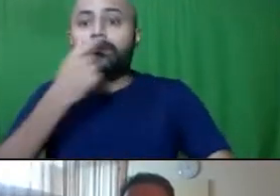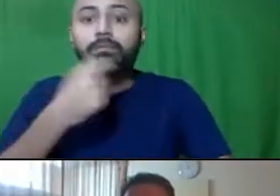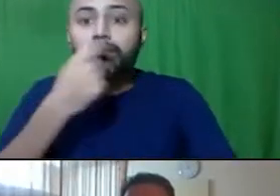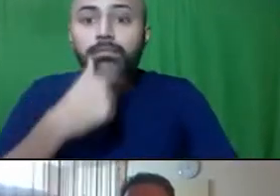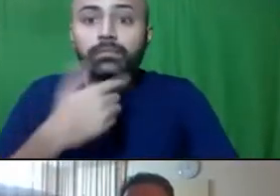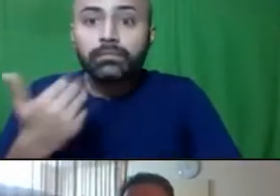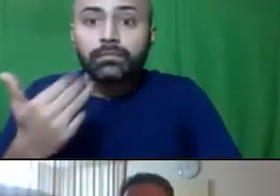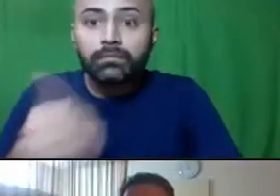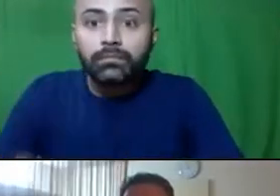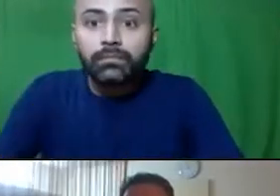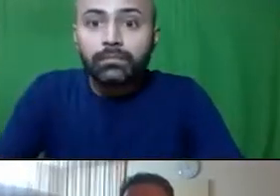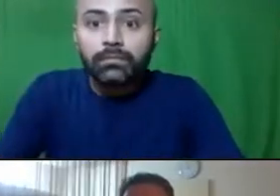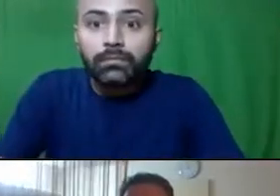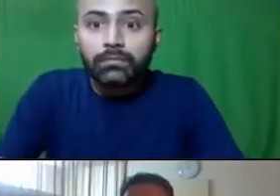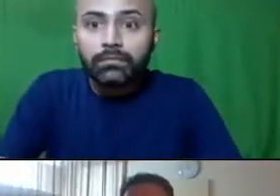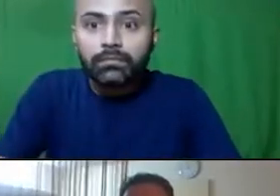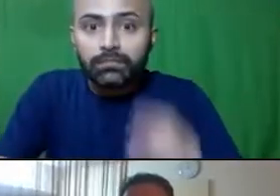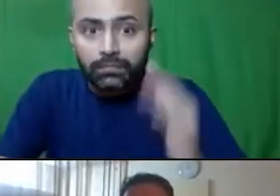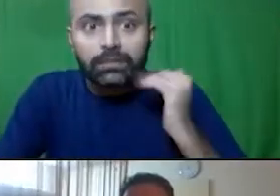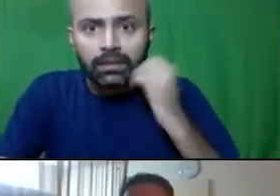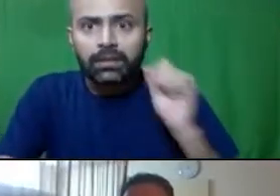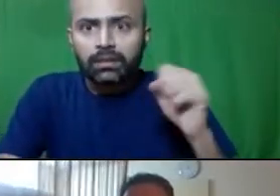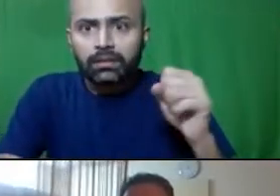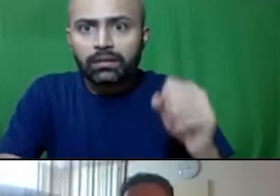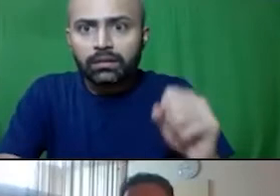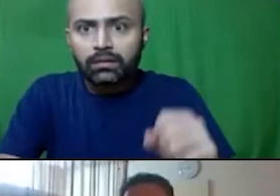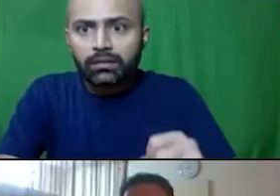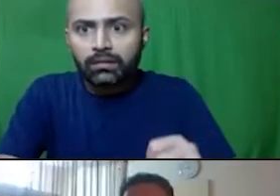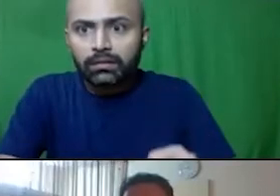So this is a sign for happy. Yeah, Dr. Alin.